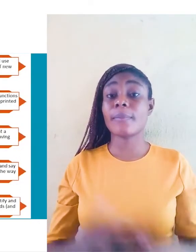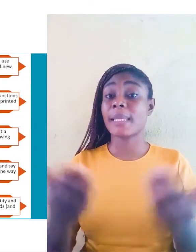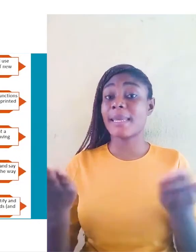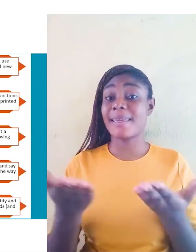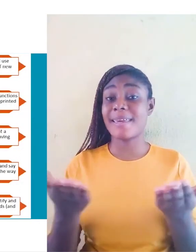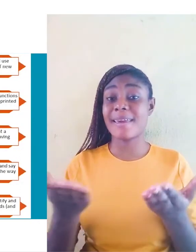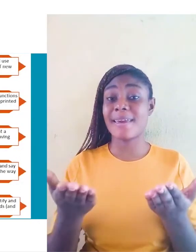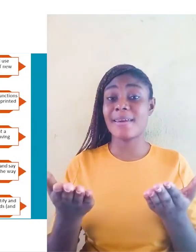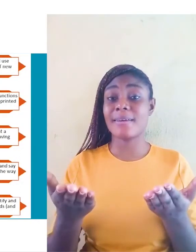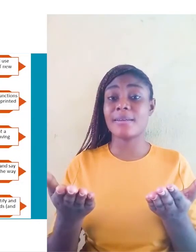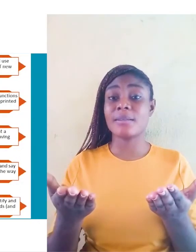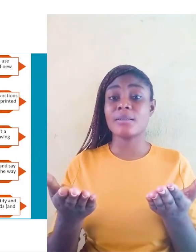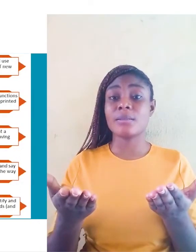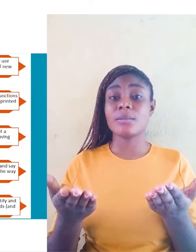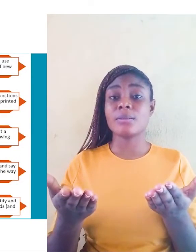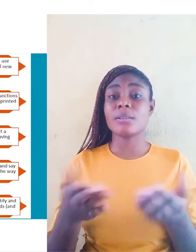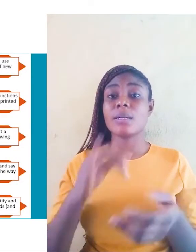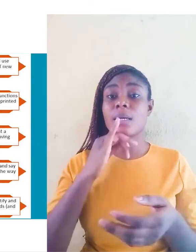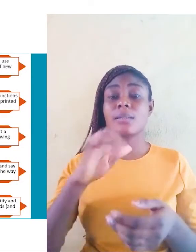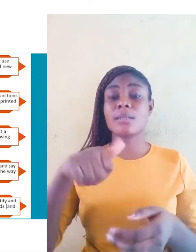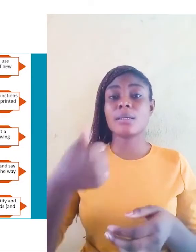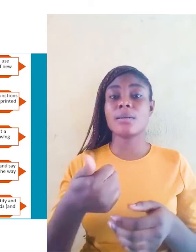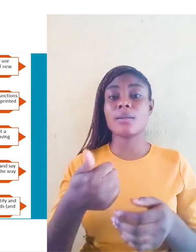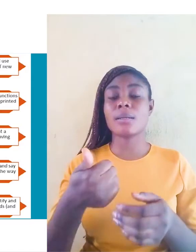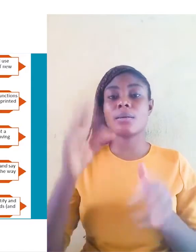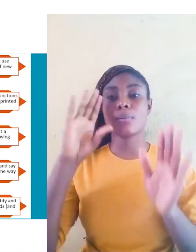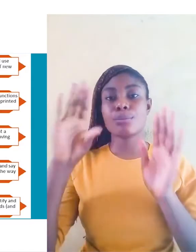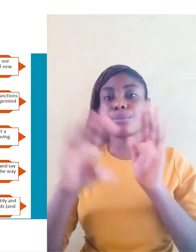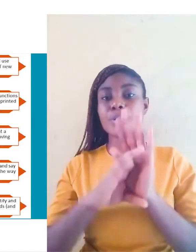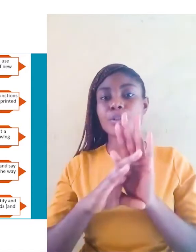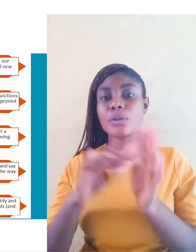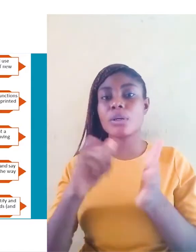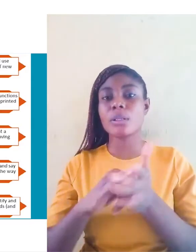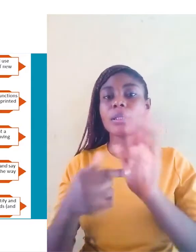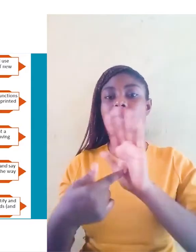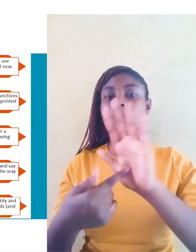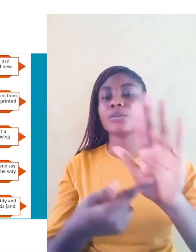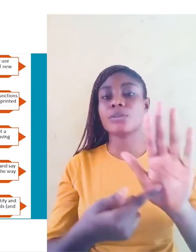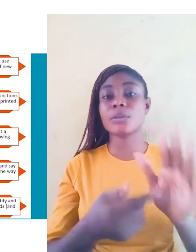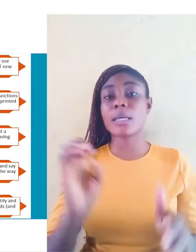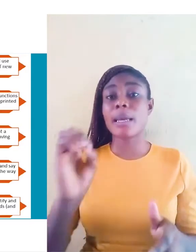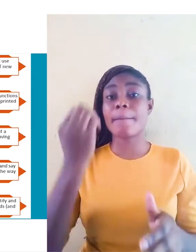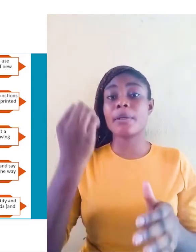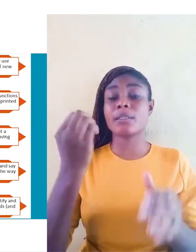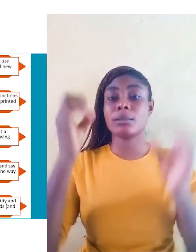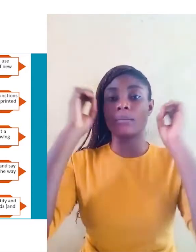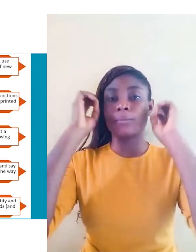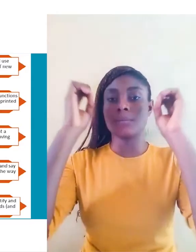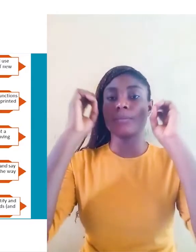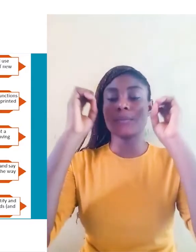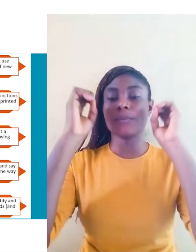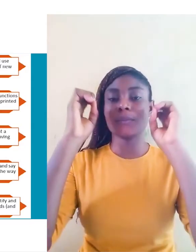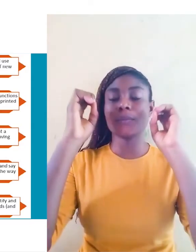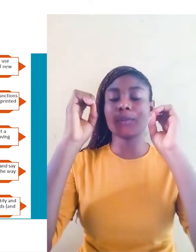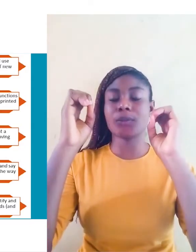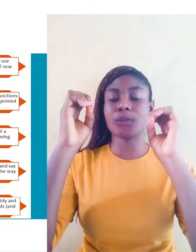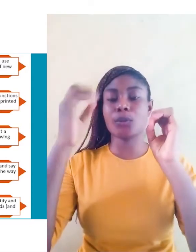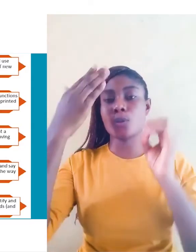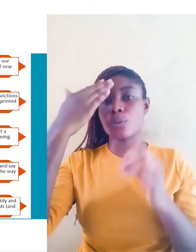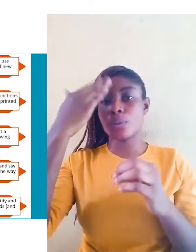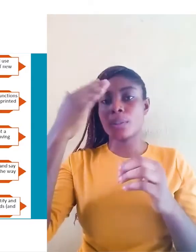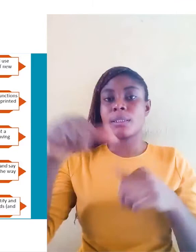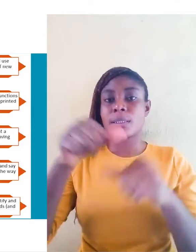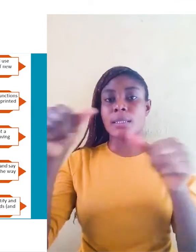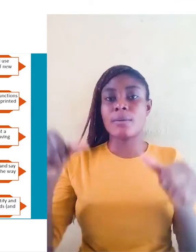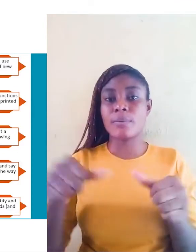Here is another infographic that shows the emergent literacy knowledge areas. And